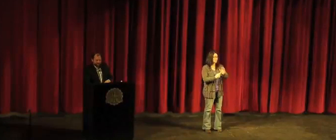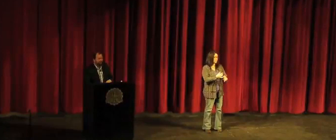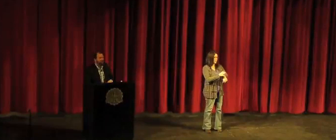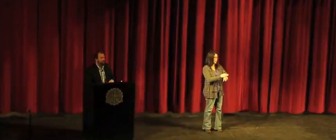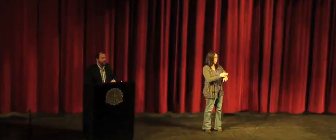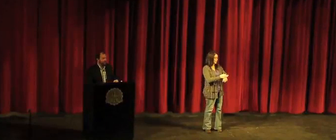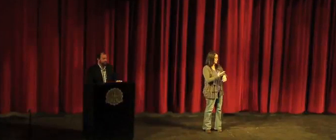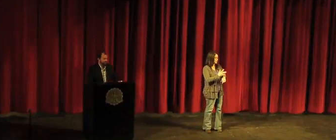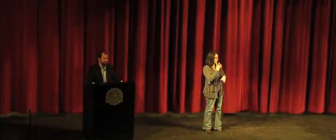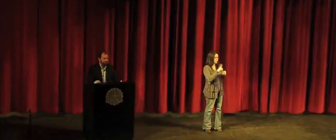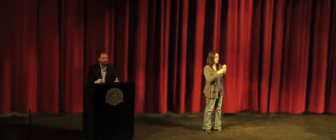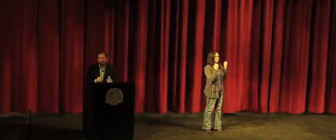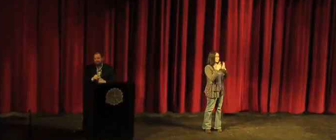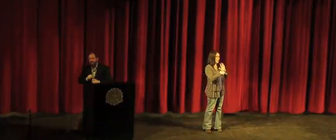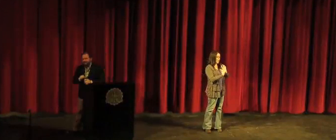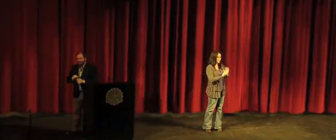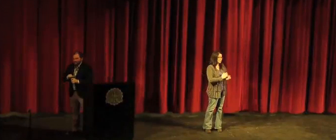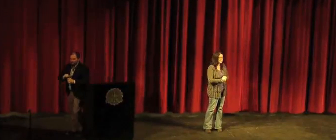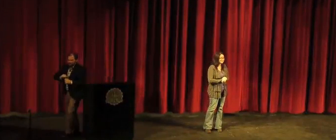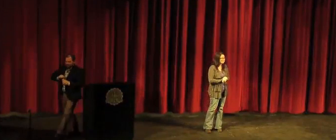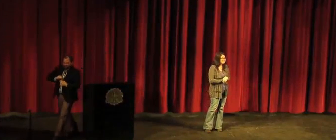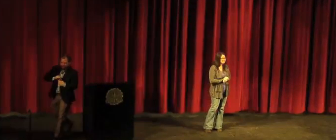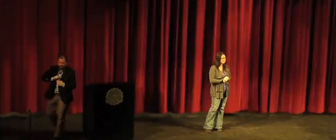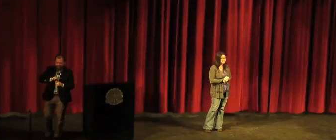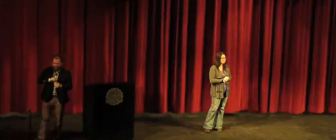I could talk about this for hours, right?